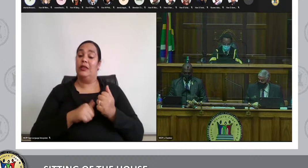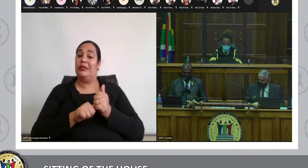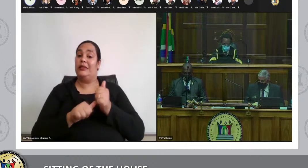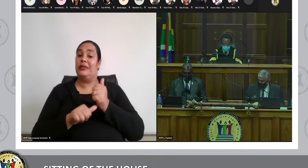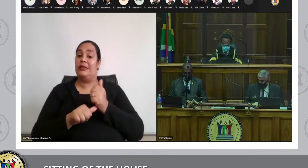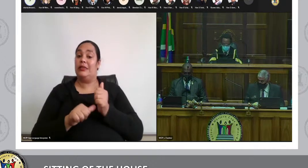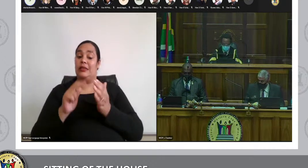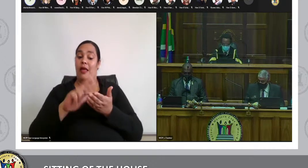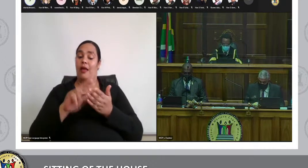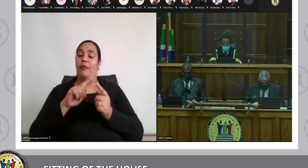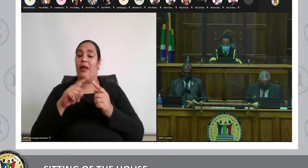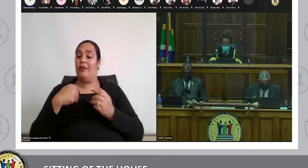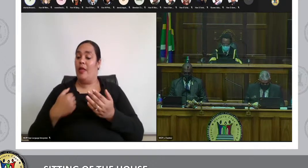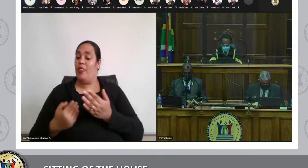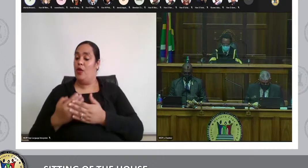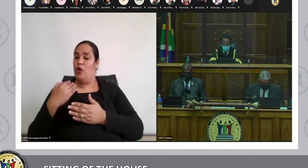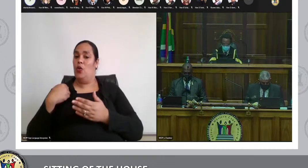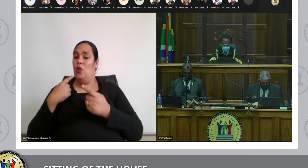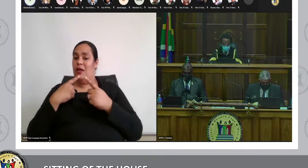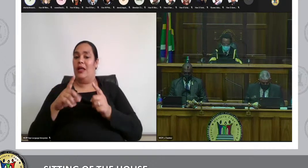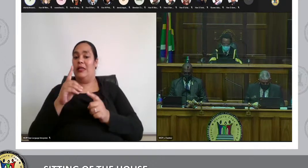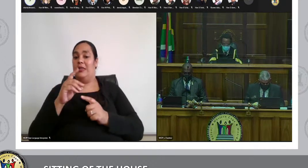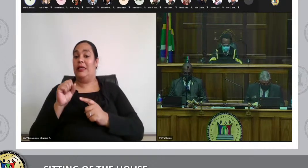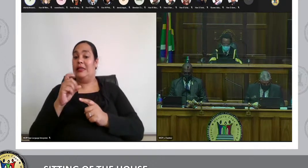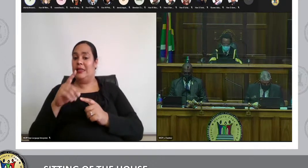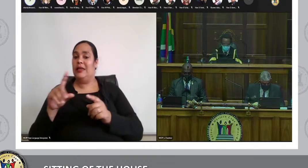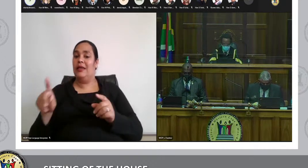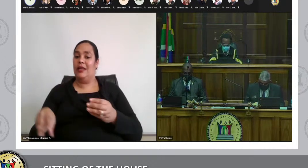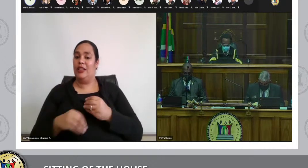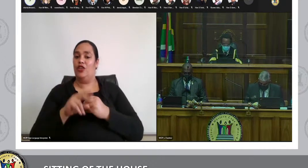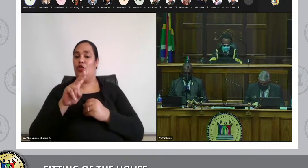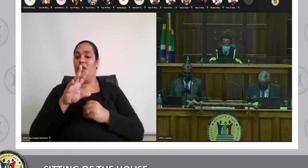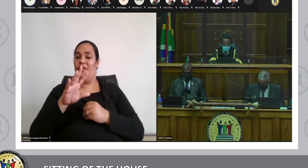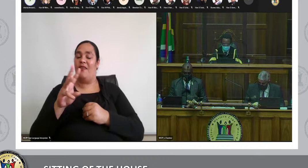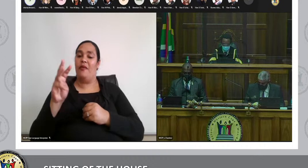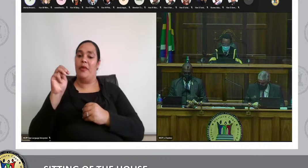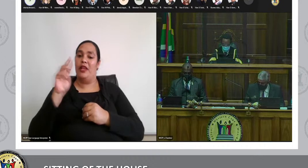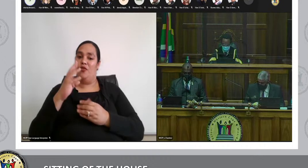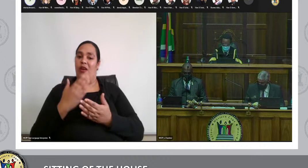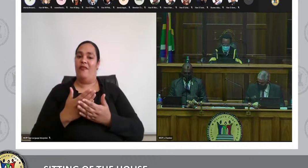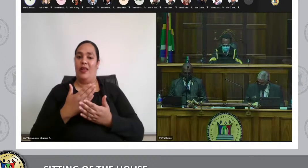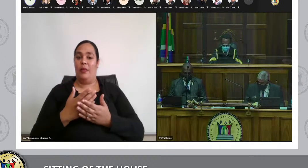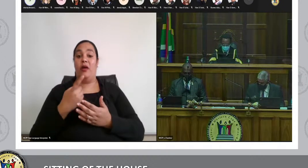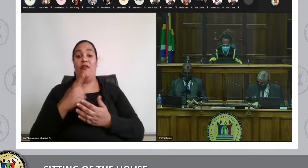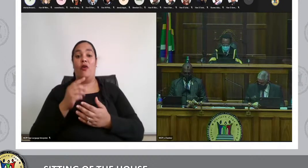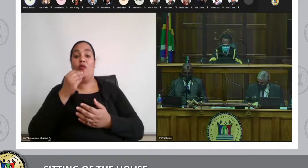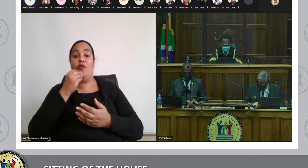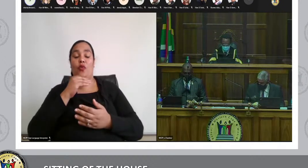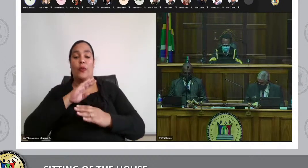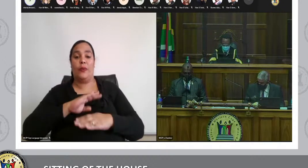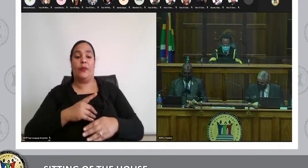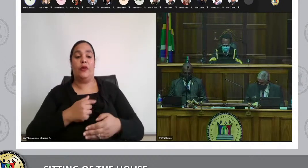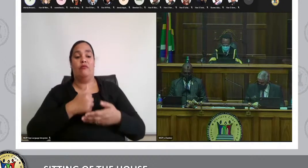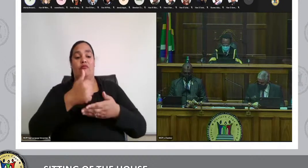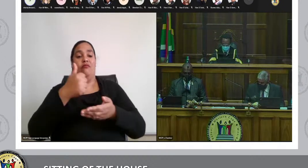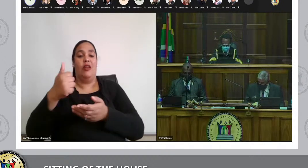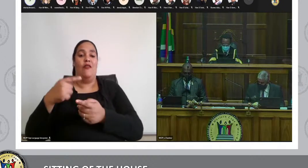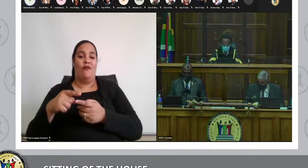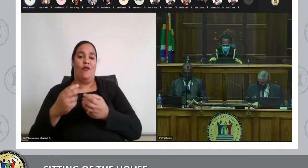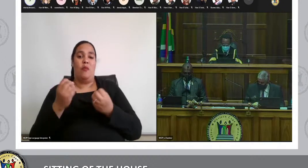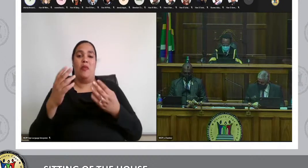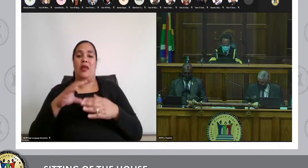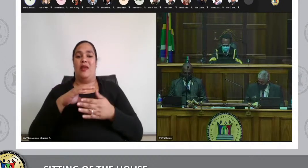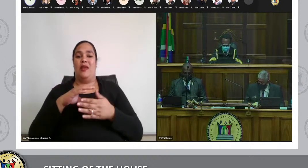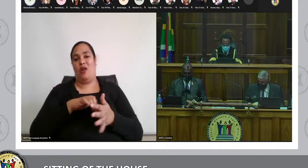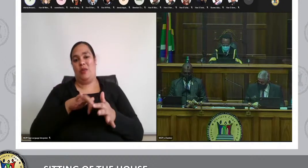I recently announced that DSD had made an additional 25 million rand available for food relief to assist the many